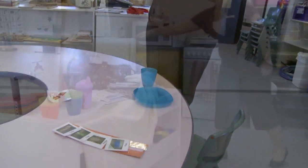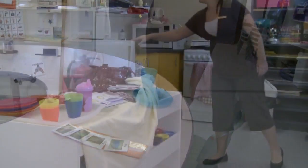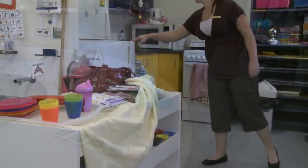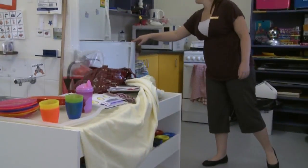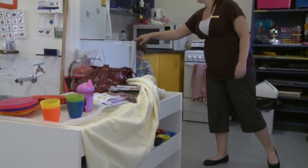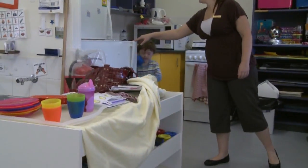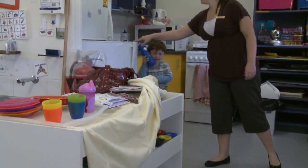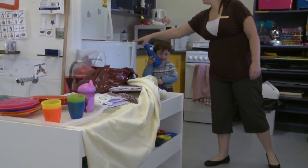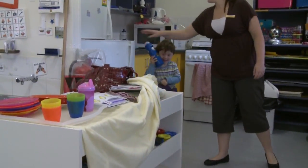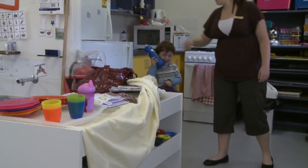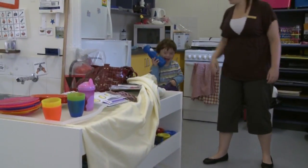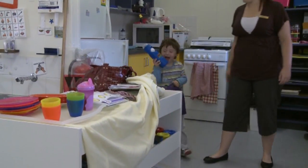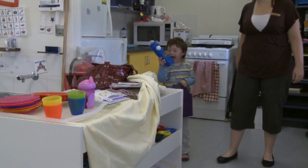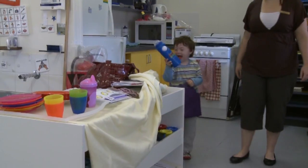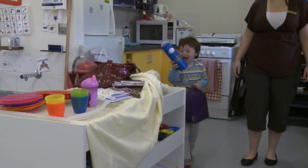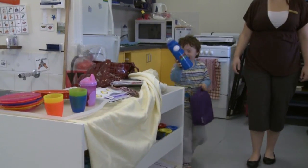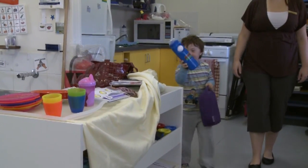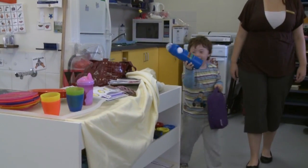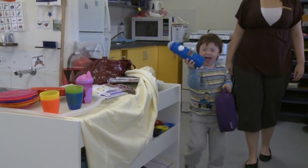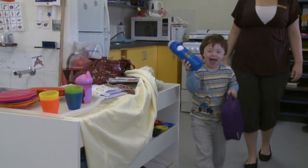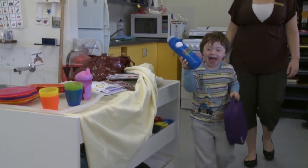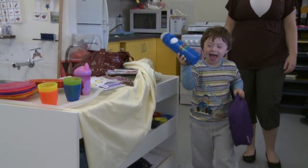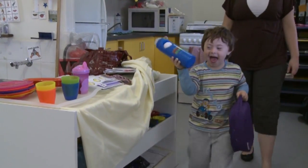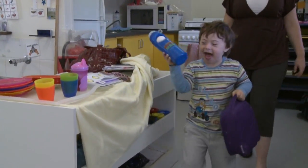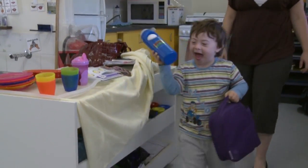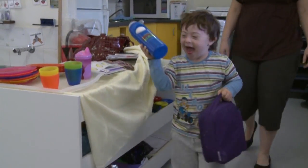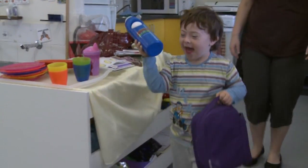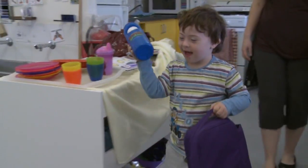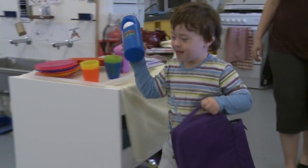It helps the child get ready for the activity as independently as possible.